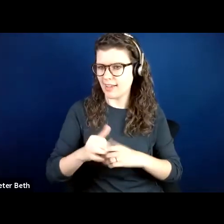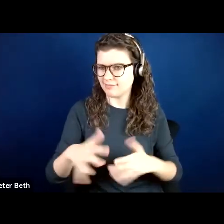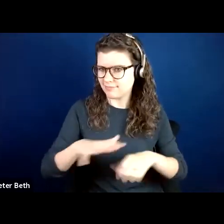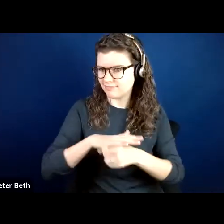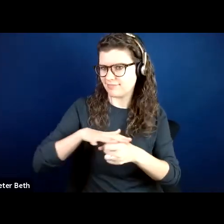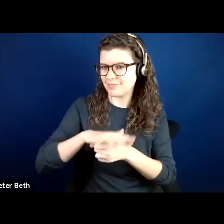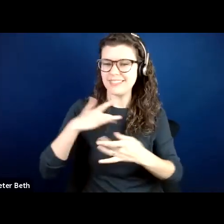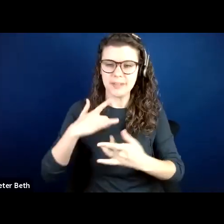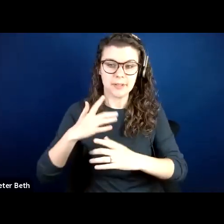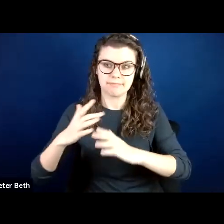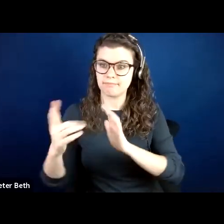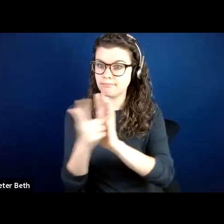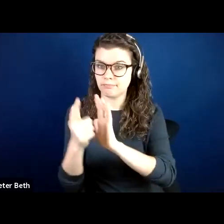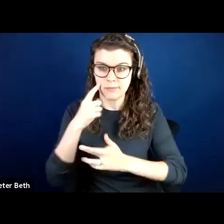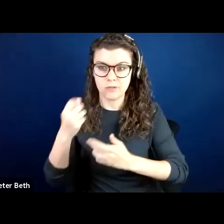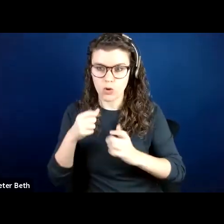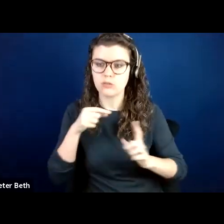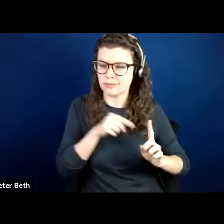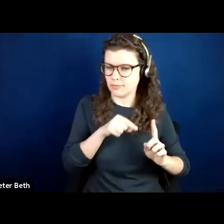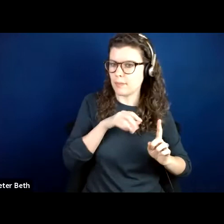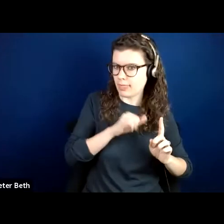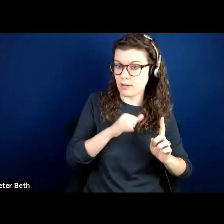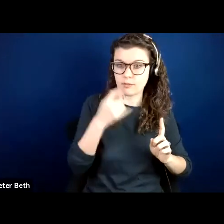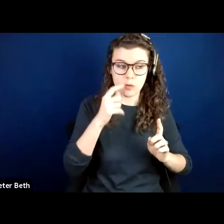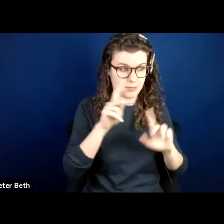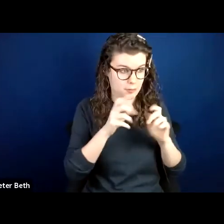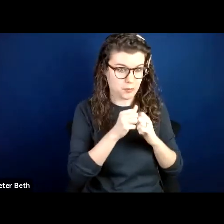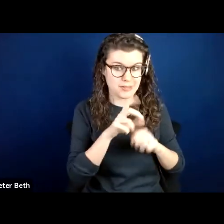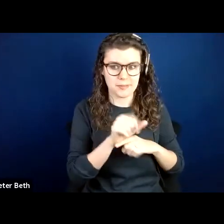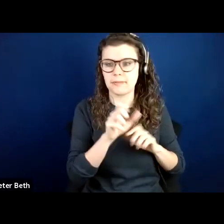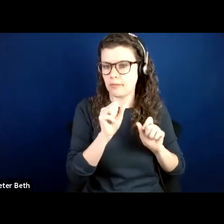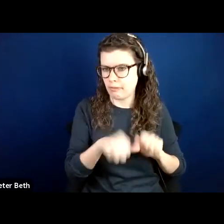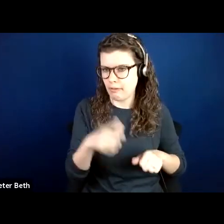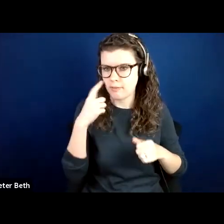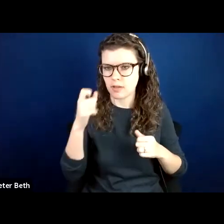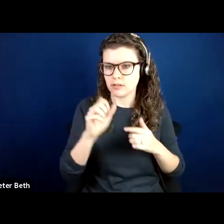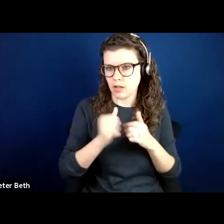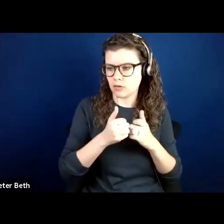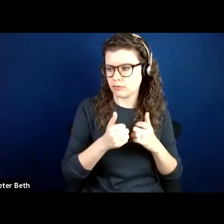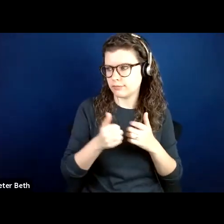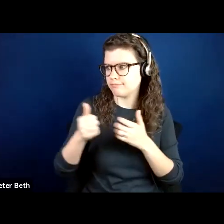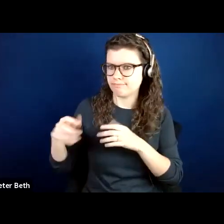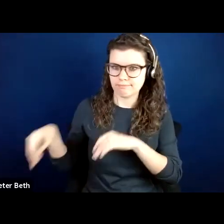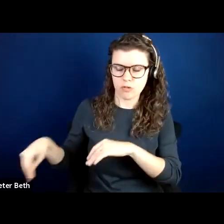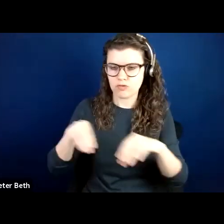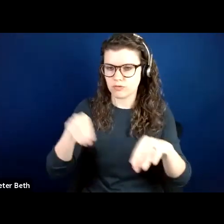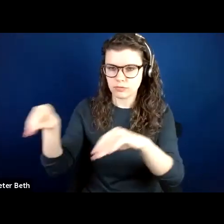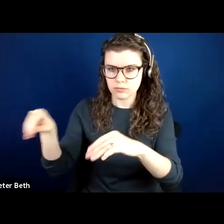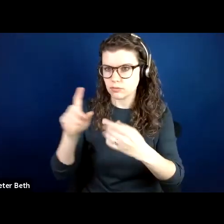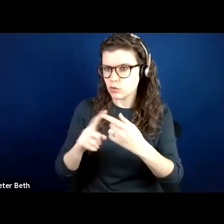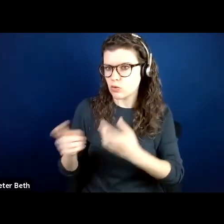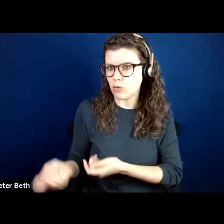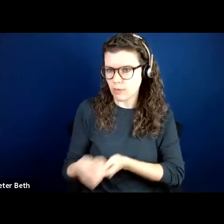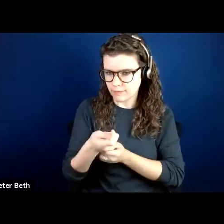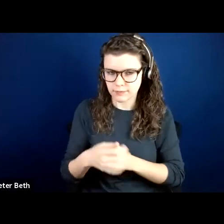And play areas are required to have access via a transfer system or a